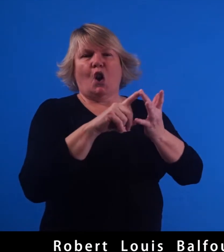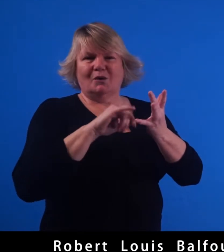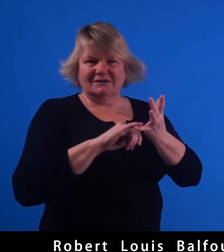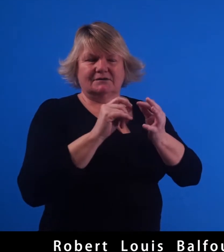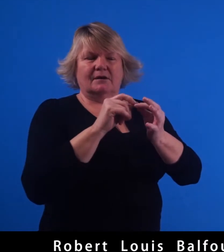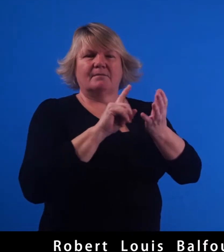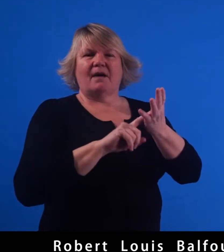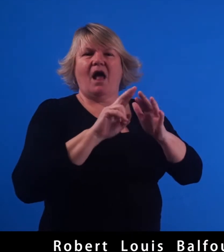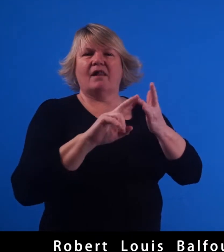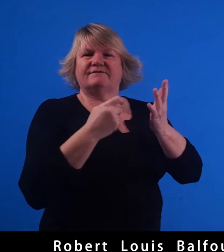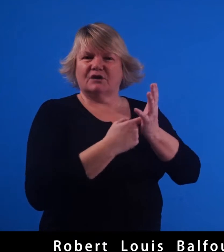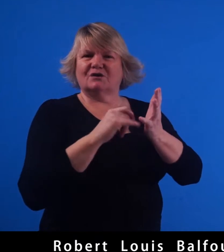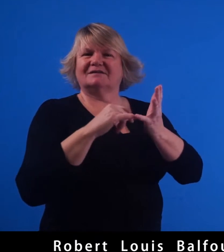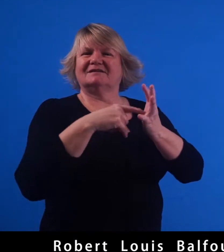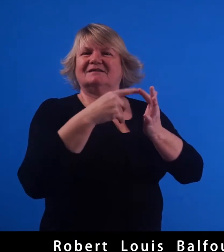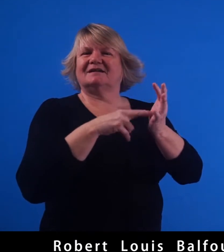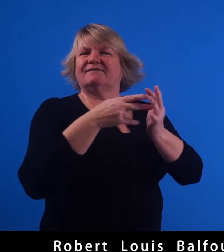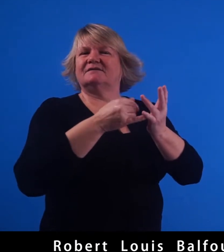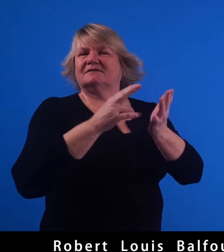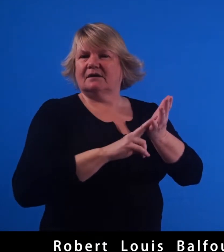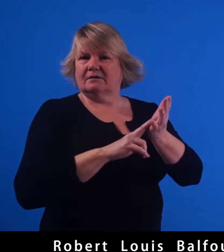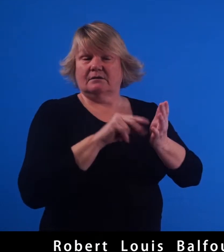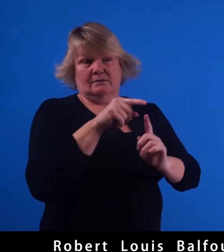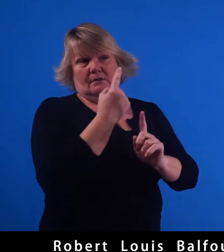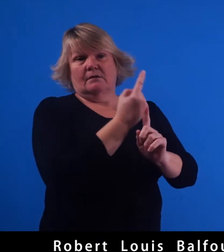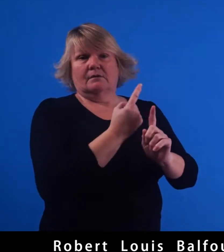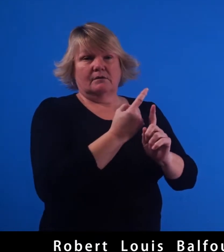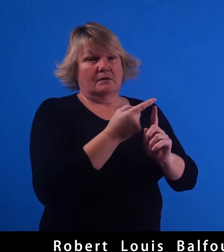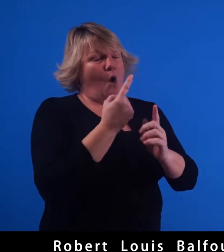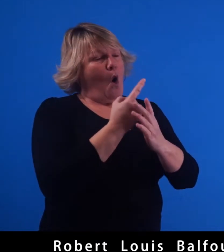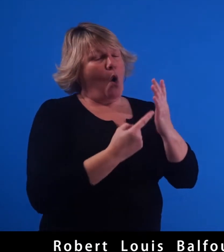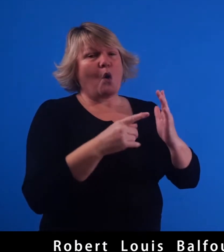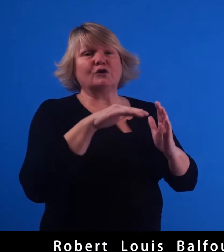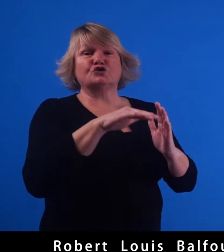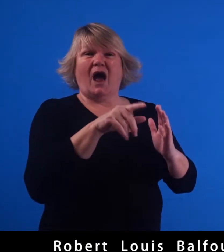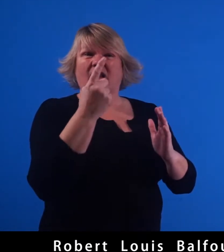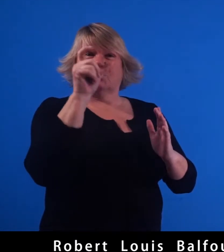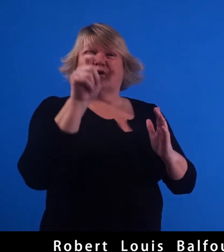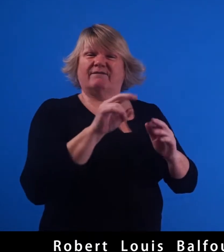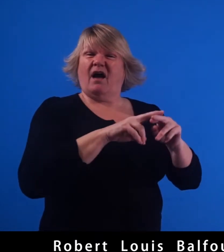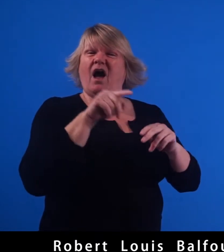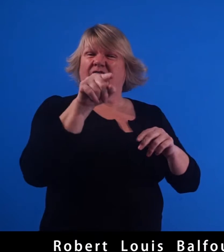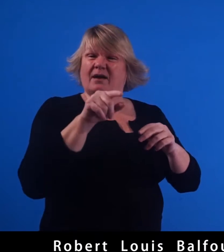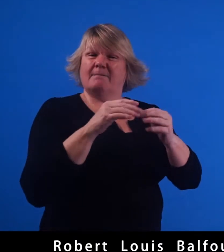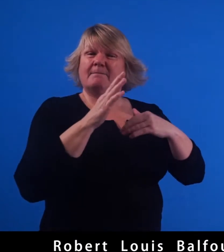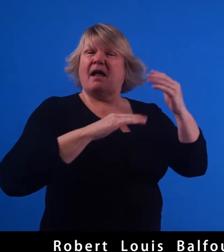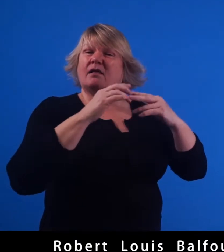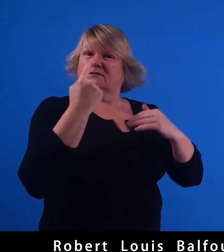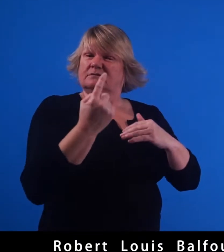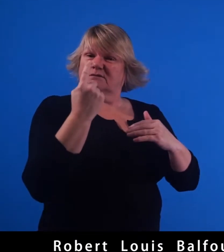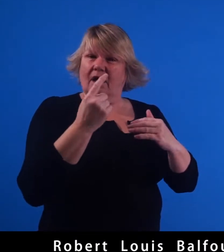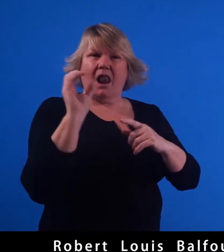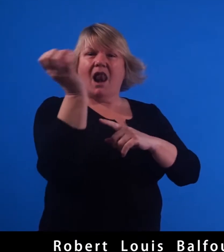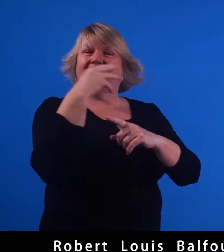Robert Louis Balfour Stevenson was the only child of lighthouse builder Thomas